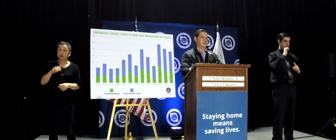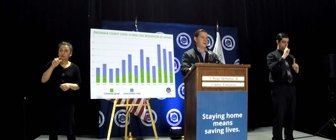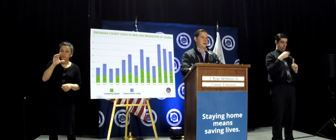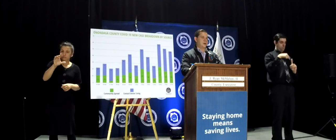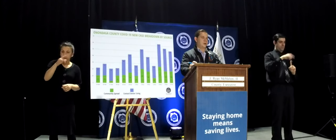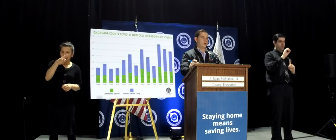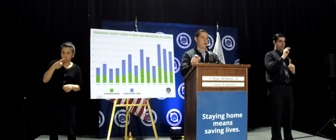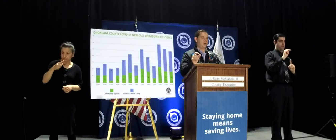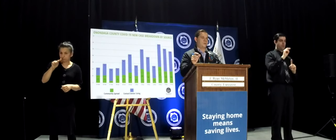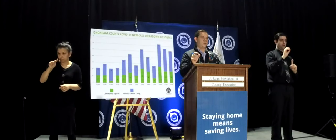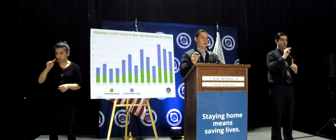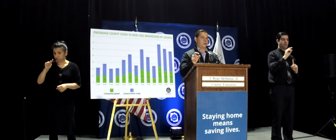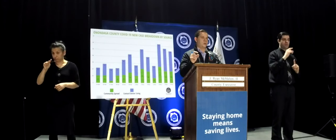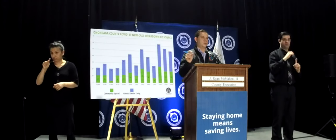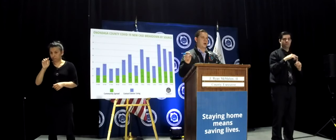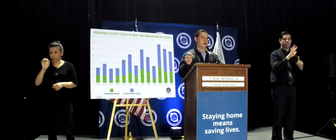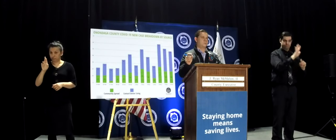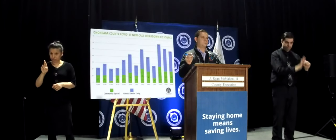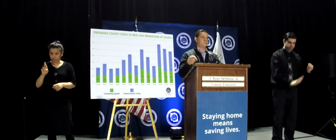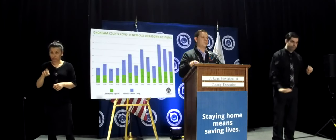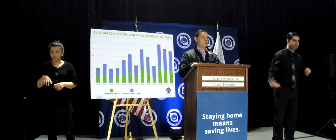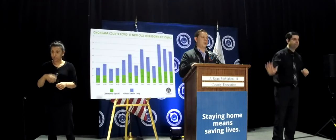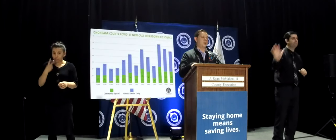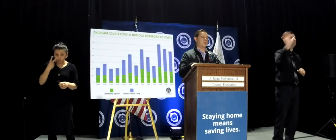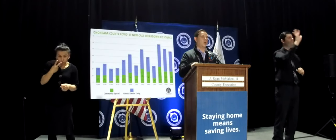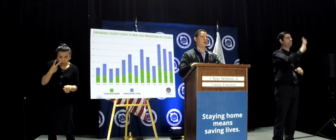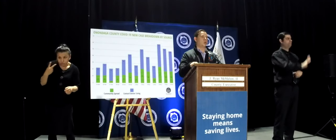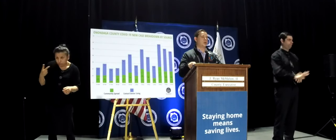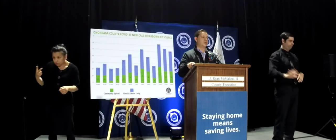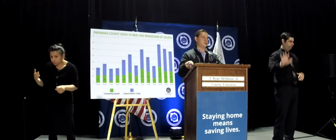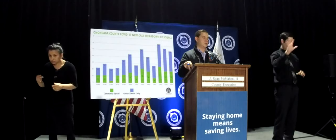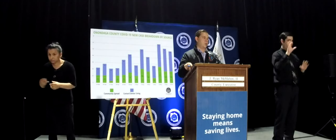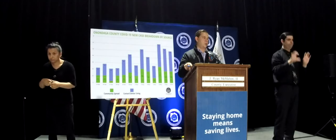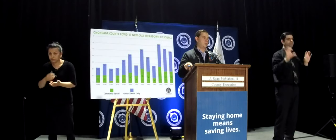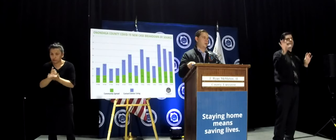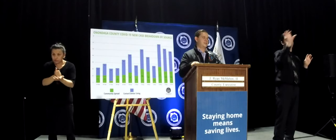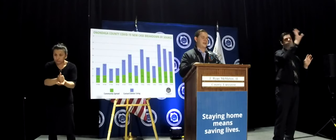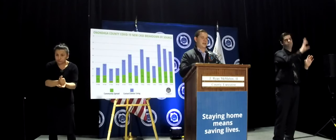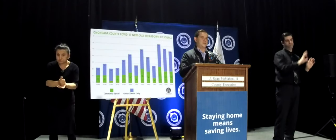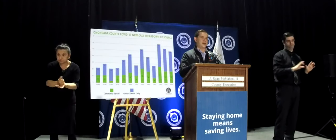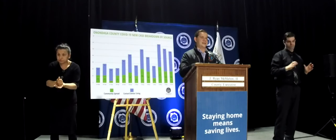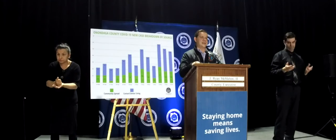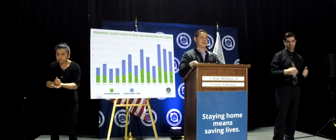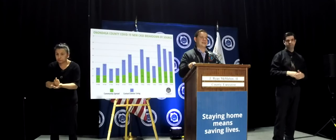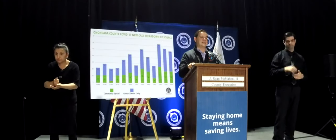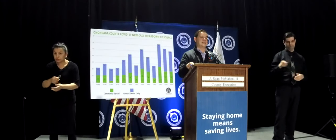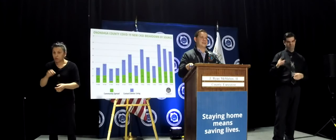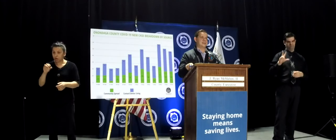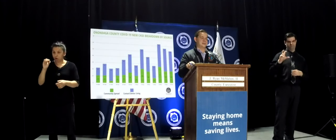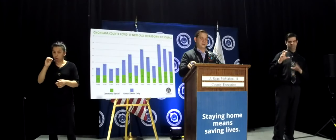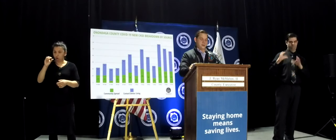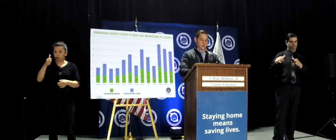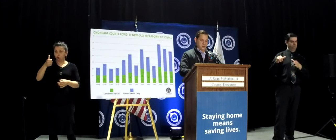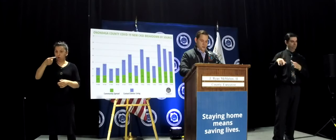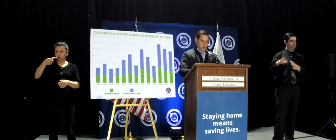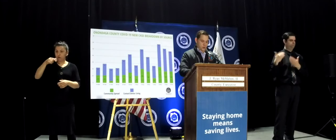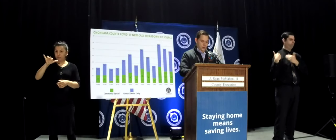County's goal for restart, but the whole region's goal, satisfies and